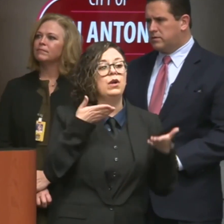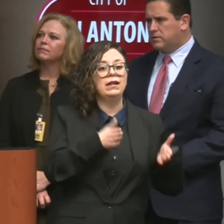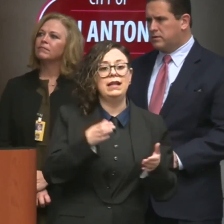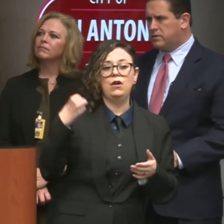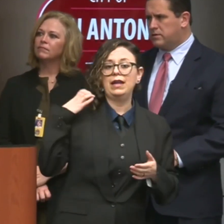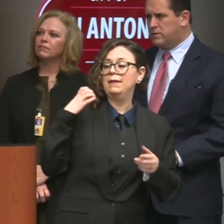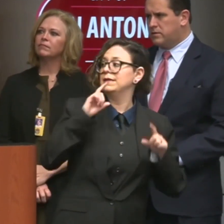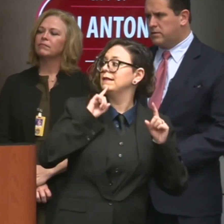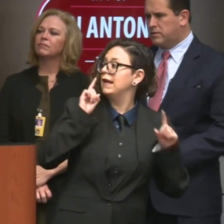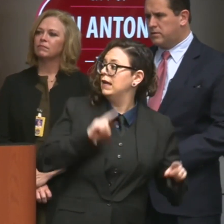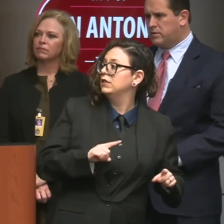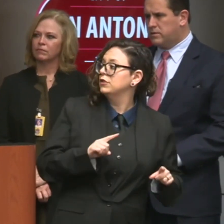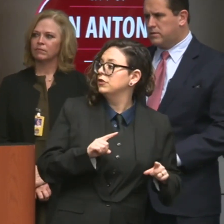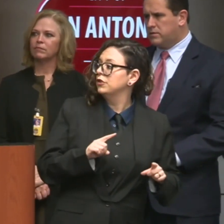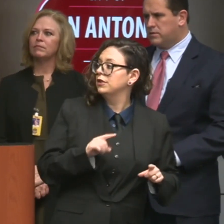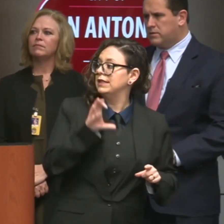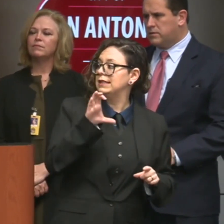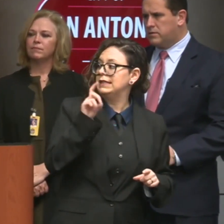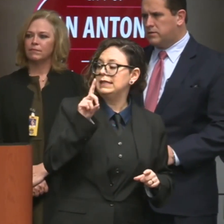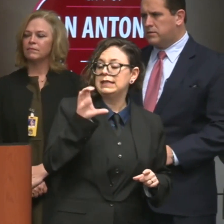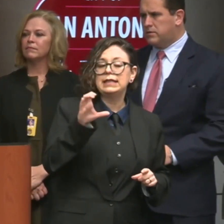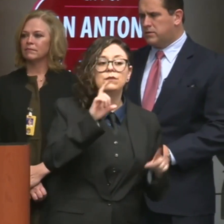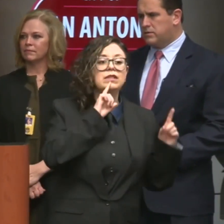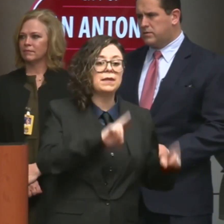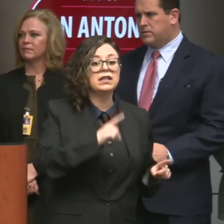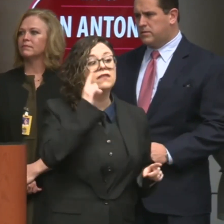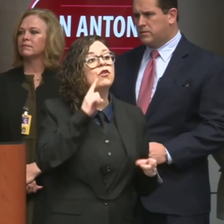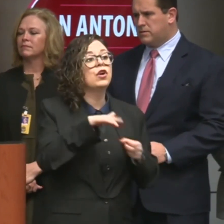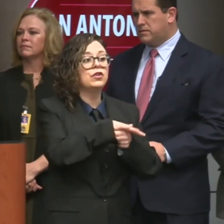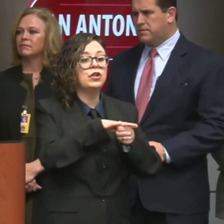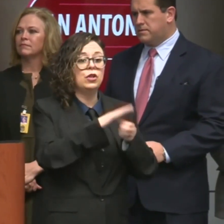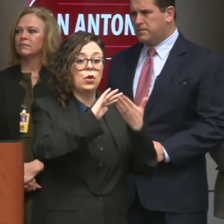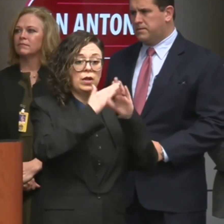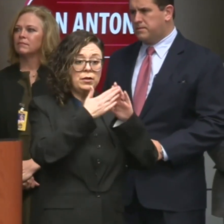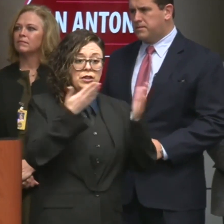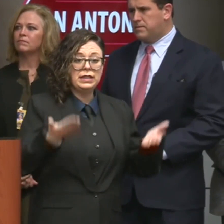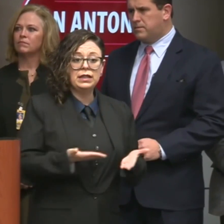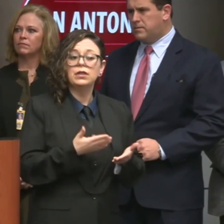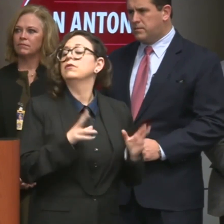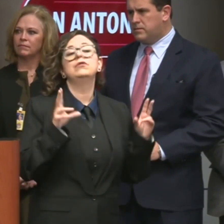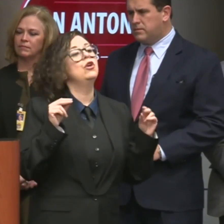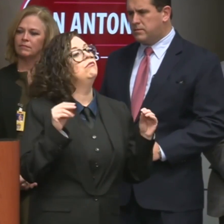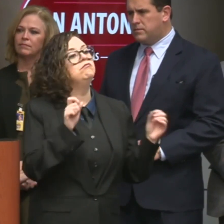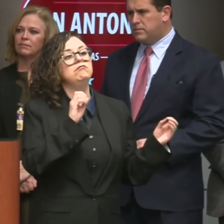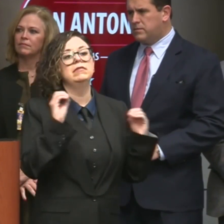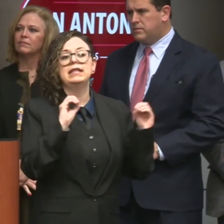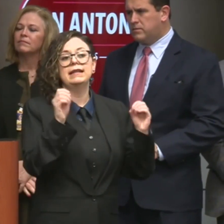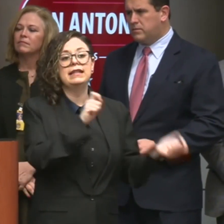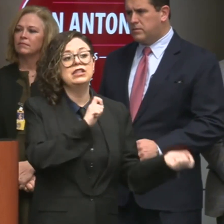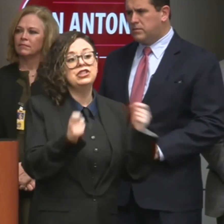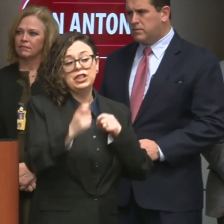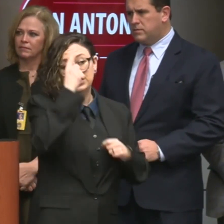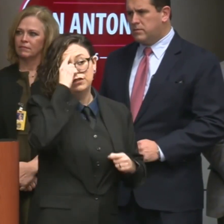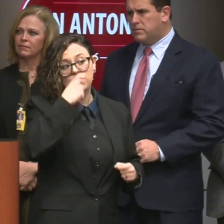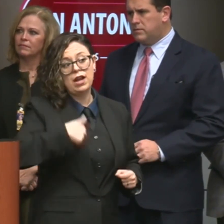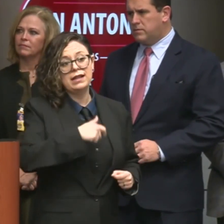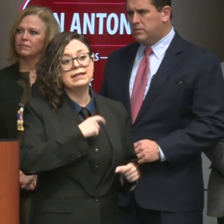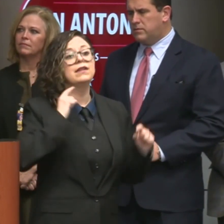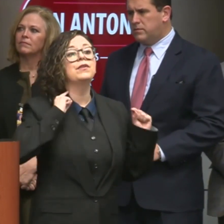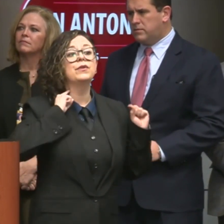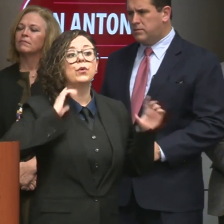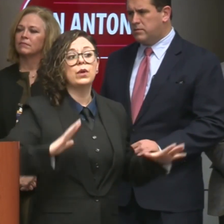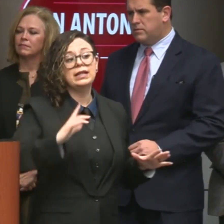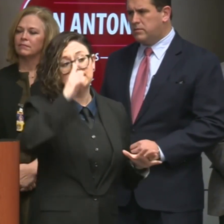McQuiston answer the CDC response, but as far as the local community here goes, no, nothing has changed for us. The risk at this time to